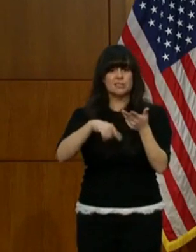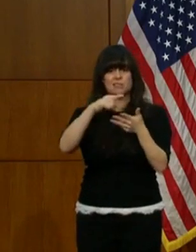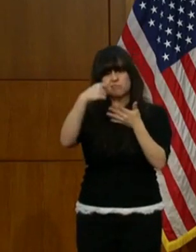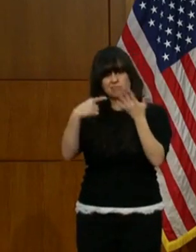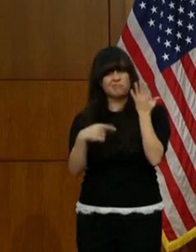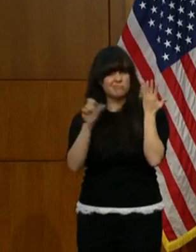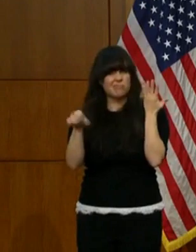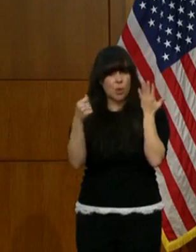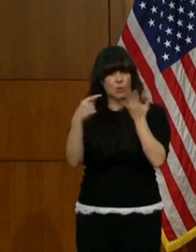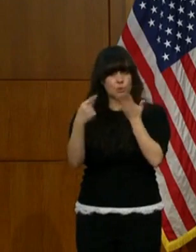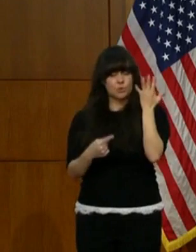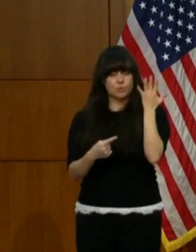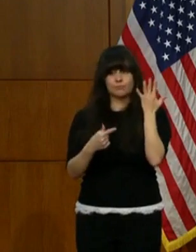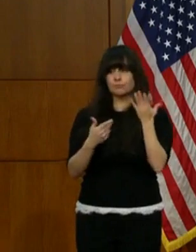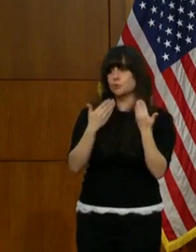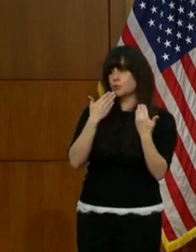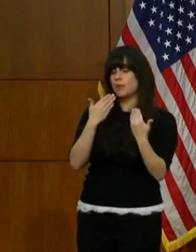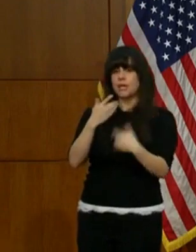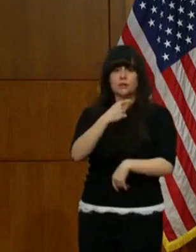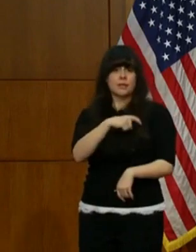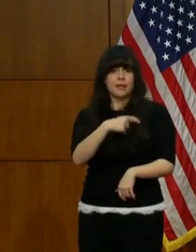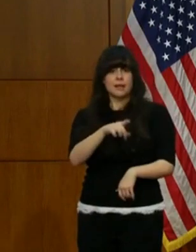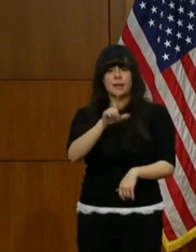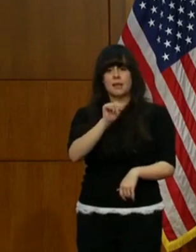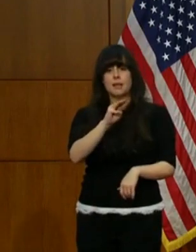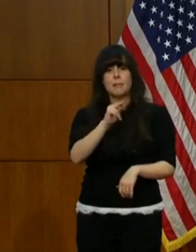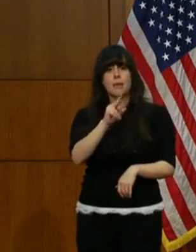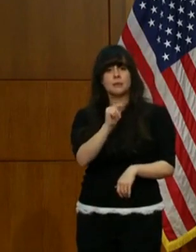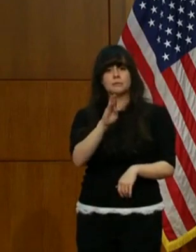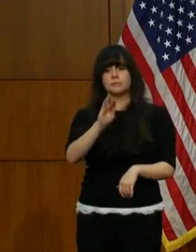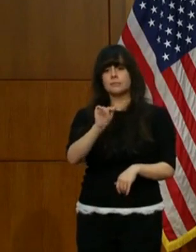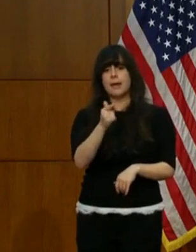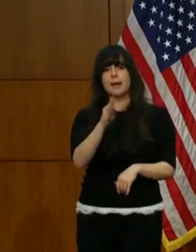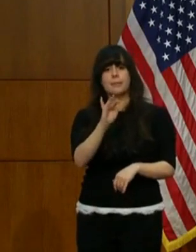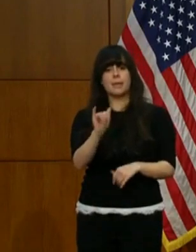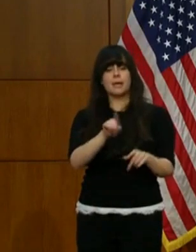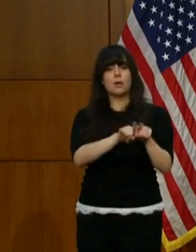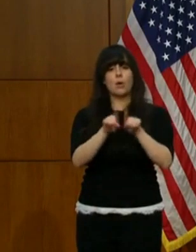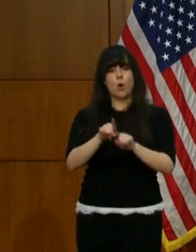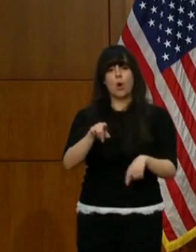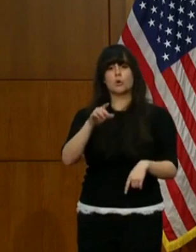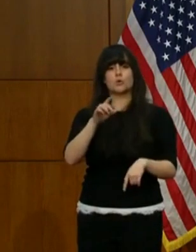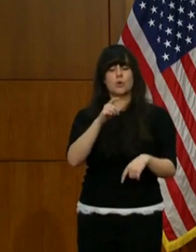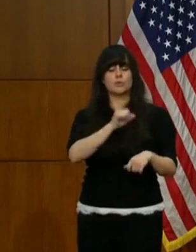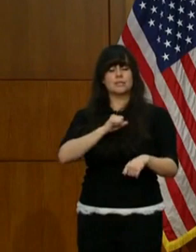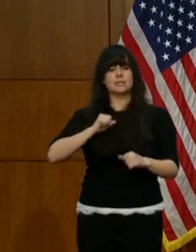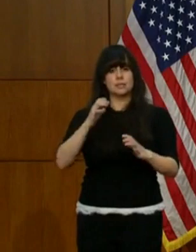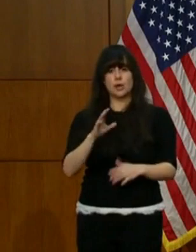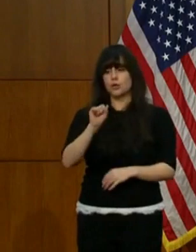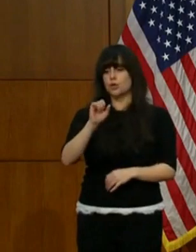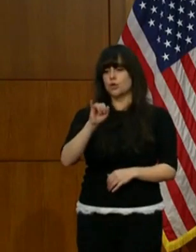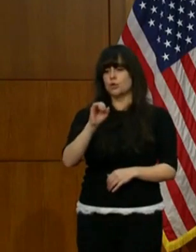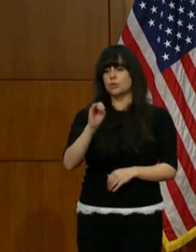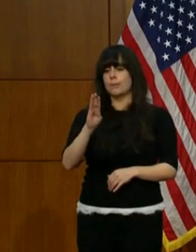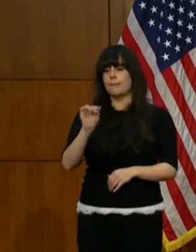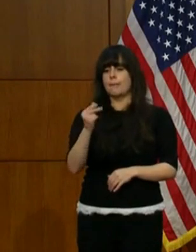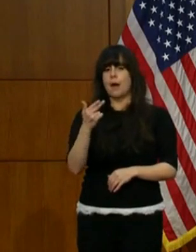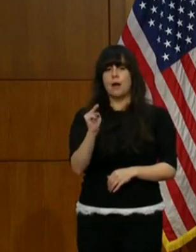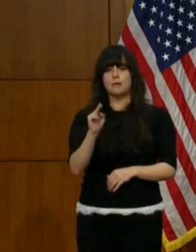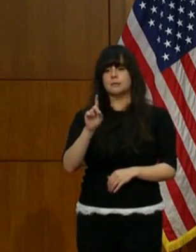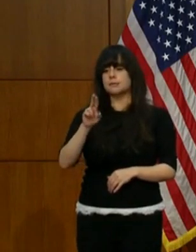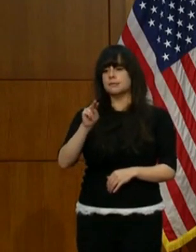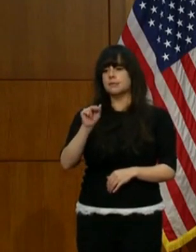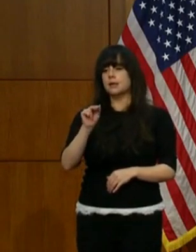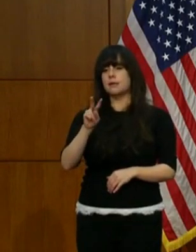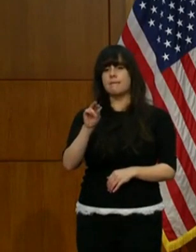thank Delegate Lamont Bagby and also Senator Savon Donovan for sponsoring this legislation.